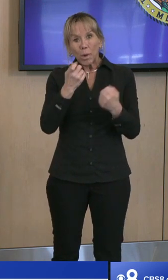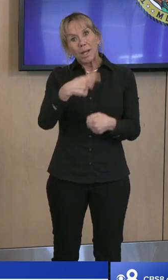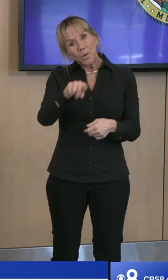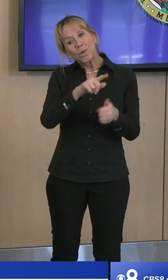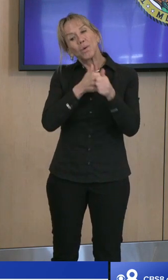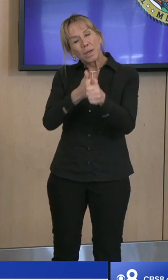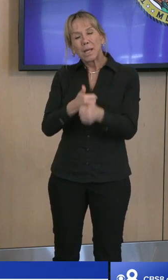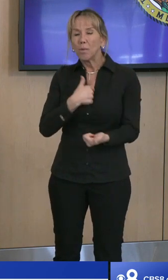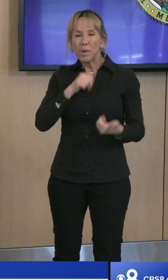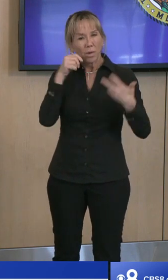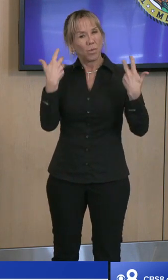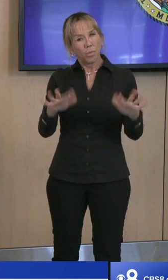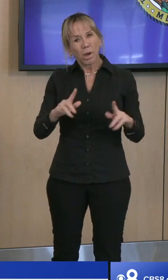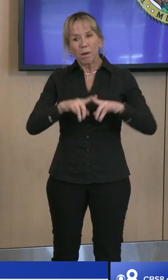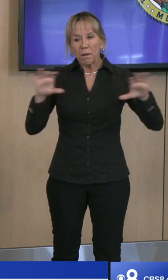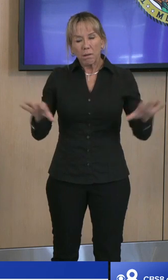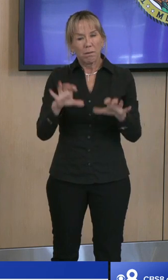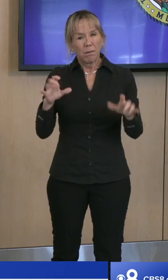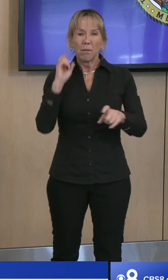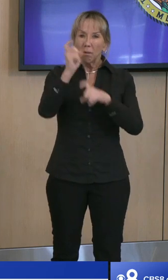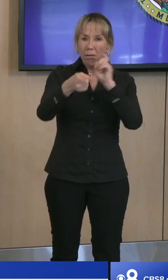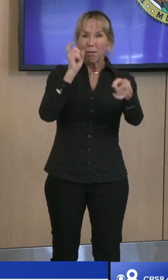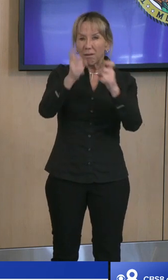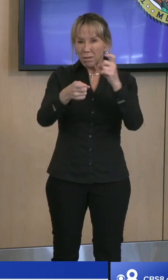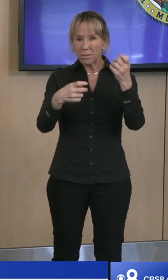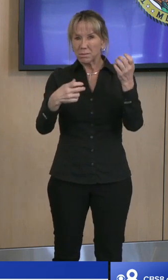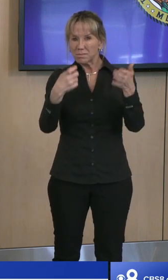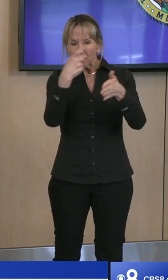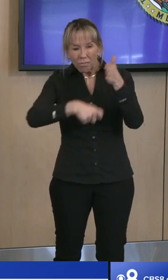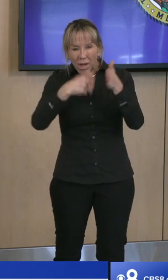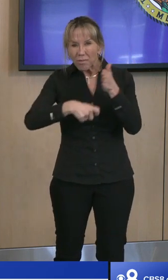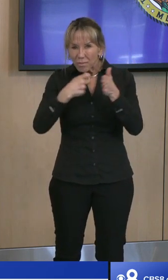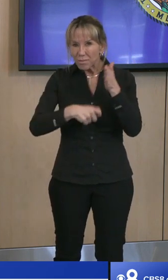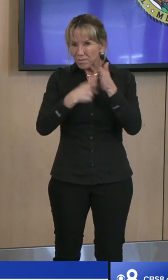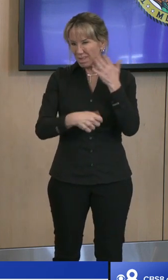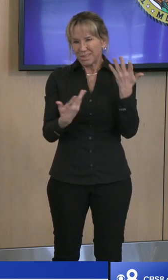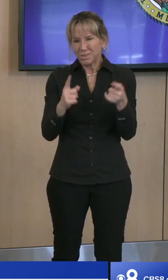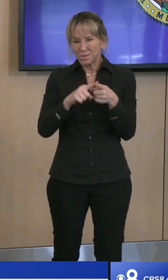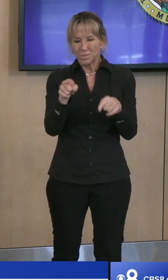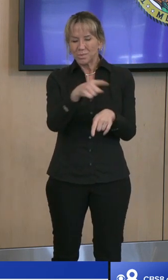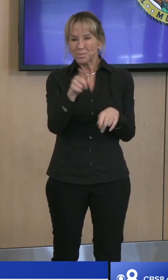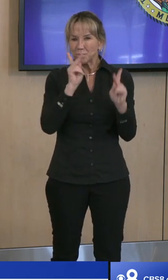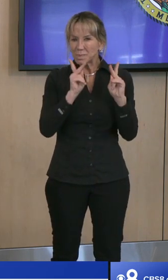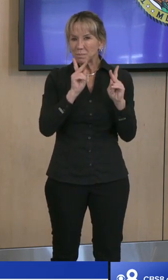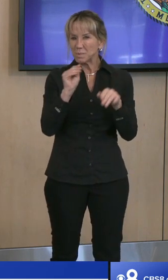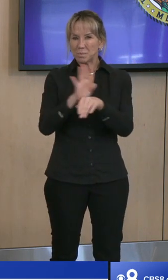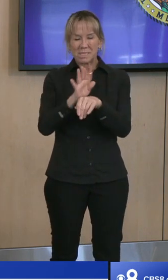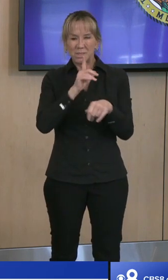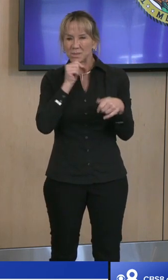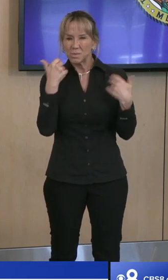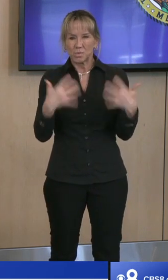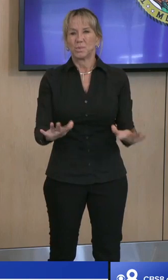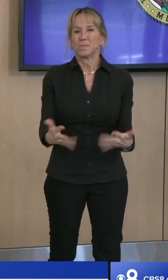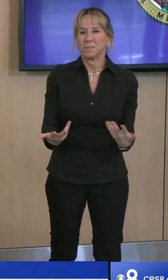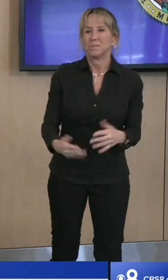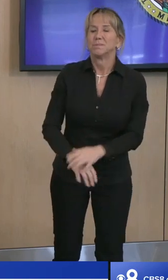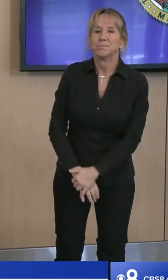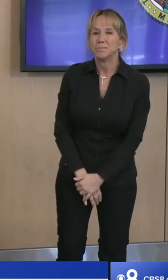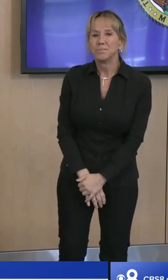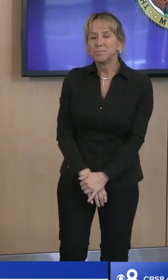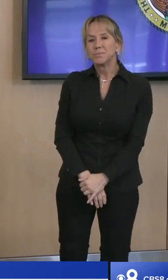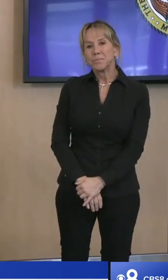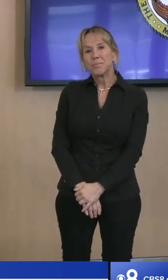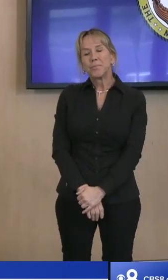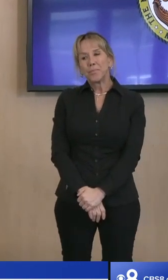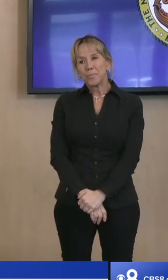have to issue fines to individuals or businesses. All right, thank you, Dr. Wooten.